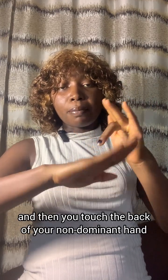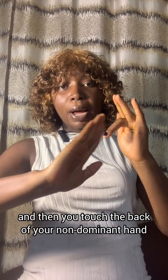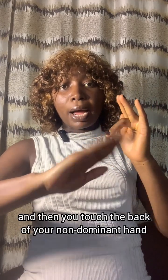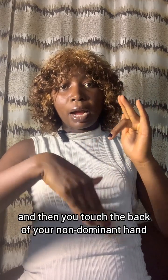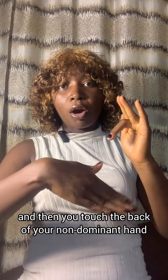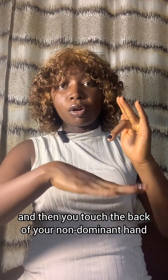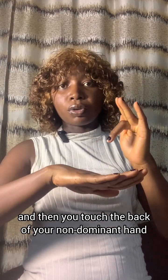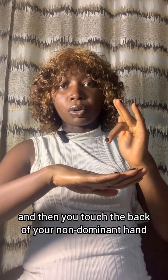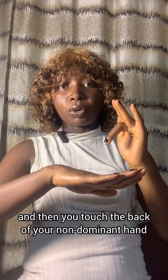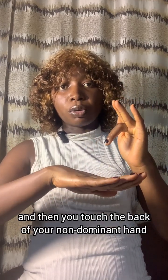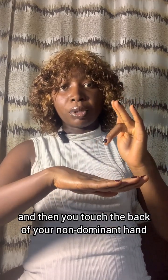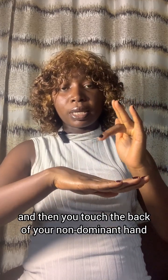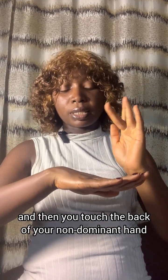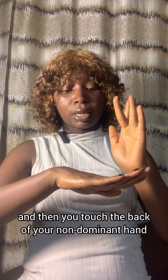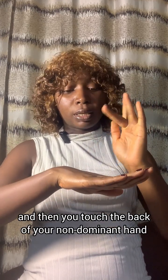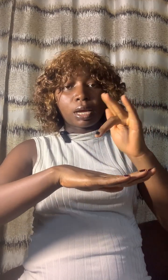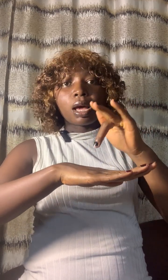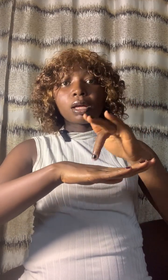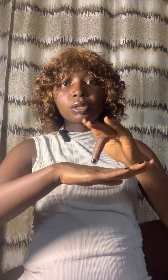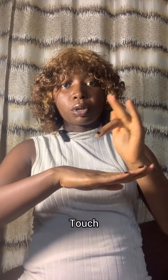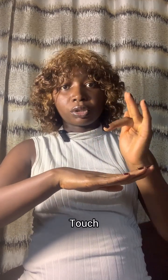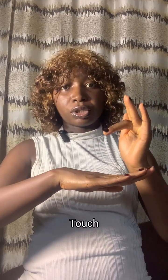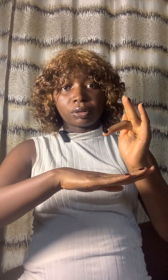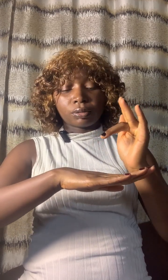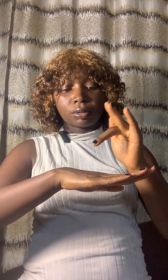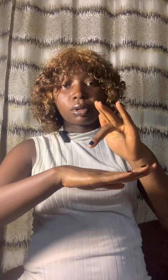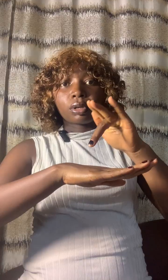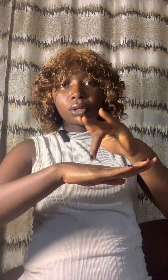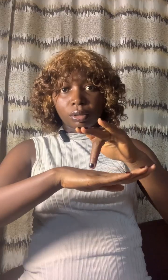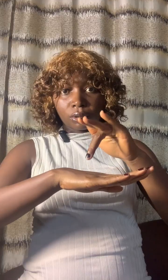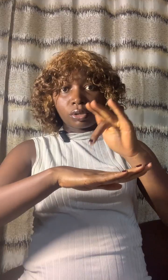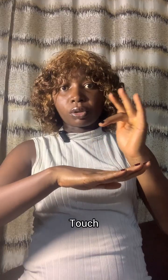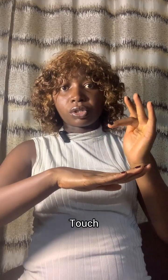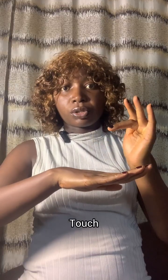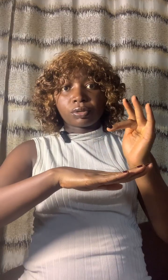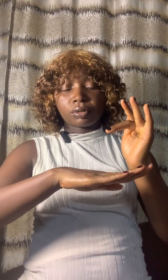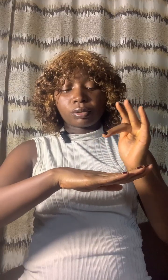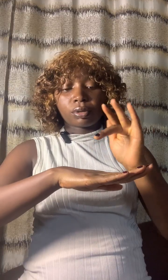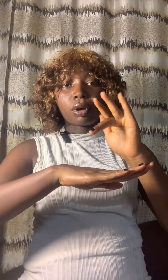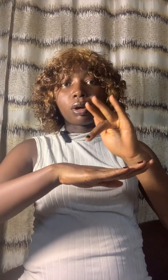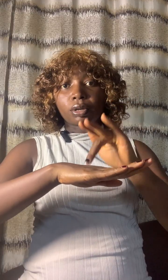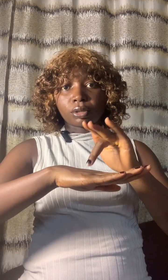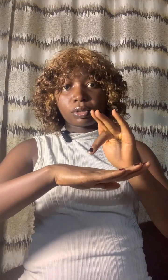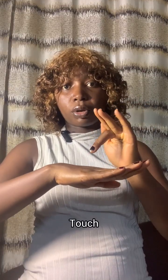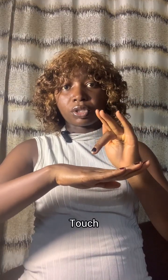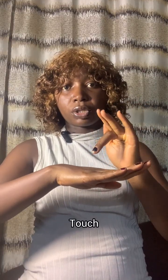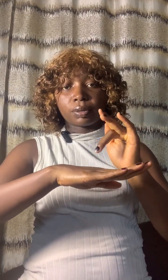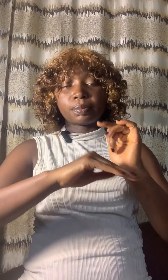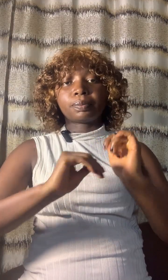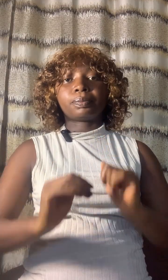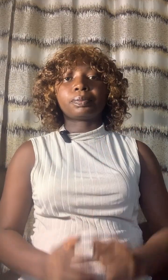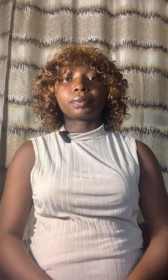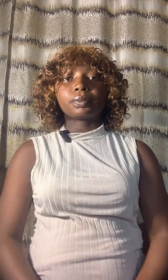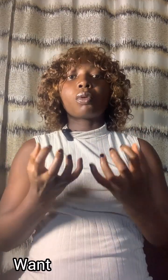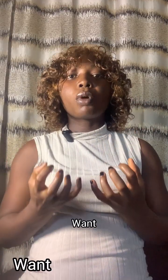back of your non-dominant hand. Touch, touch, touch.